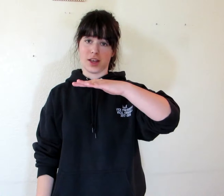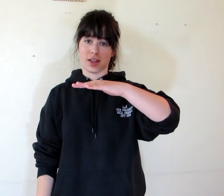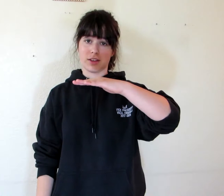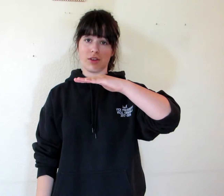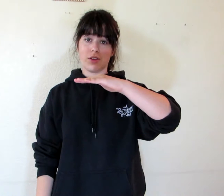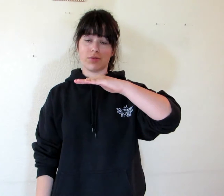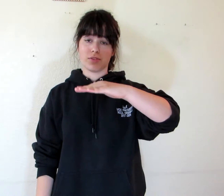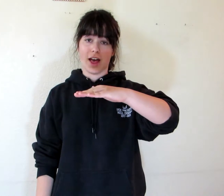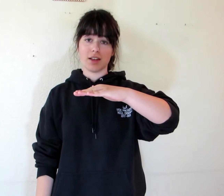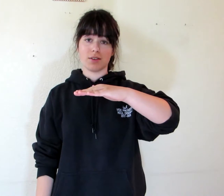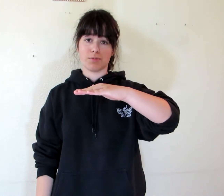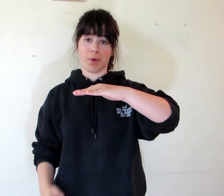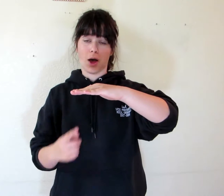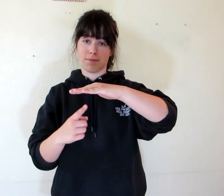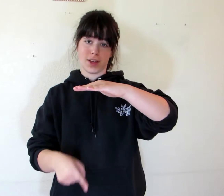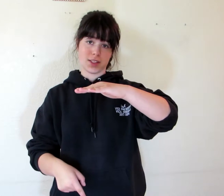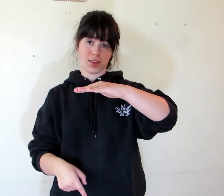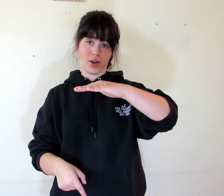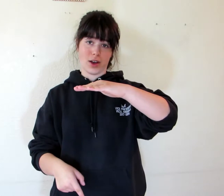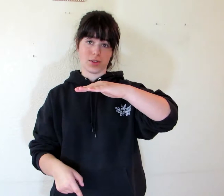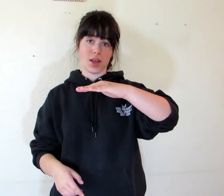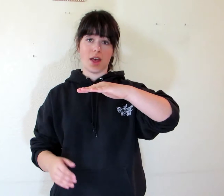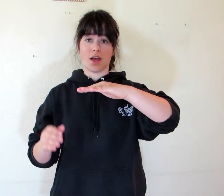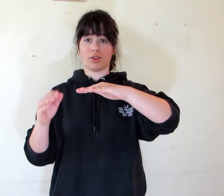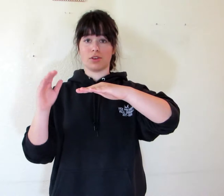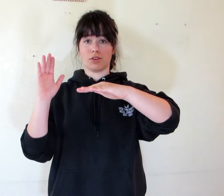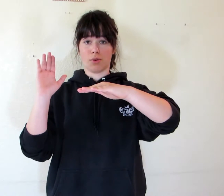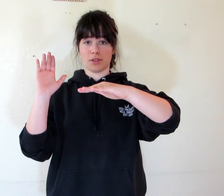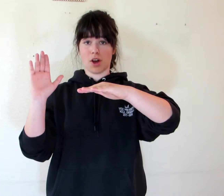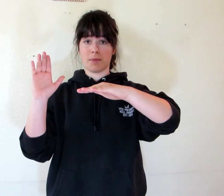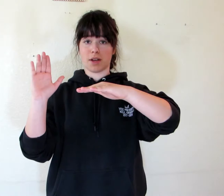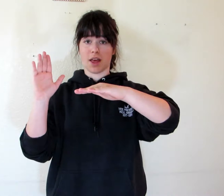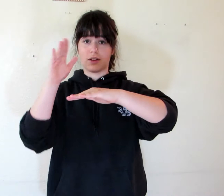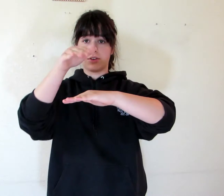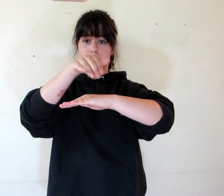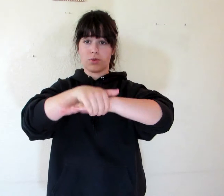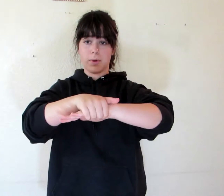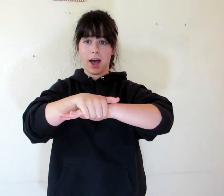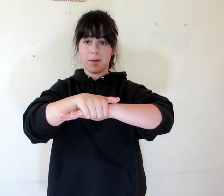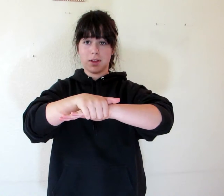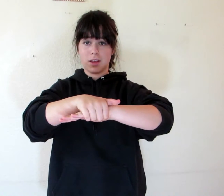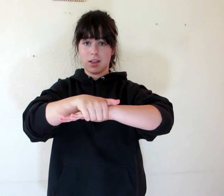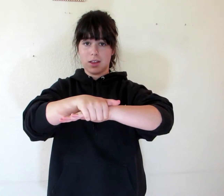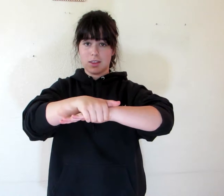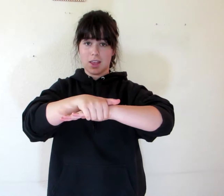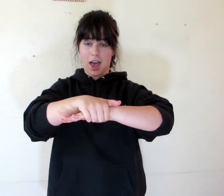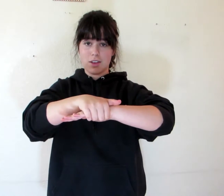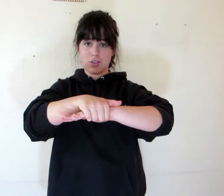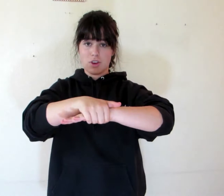hand flat, palm facing the ground, and your dominant hand to grab the edge of